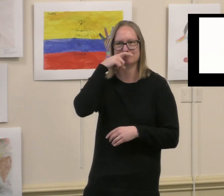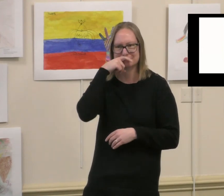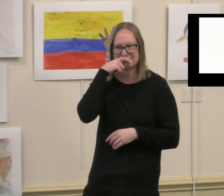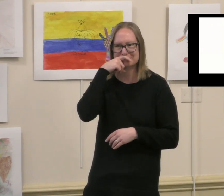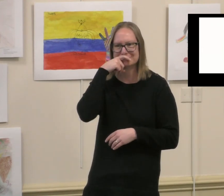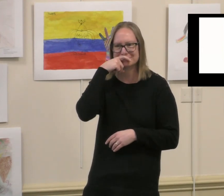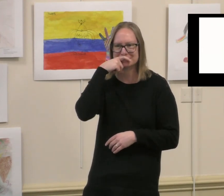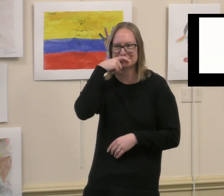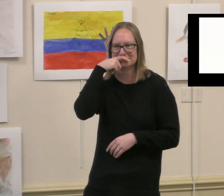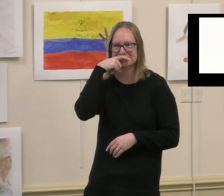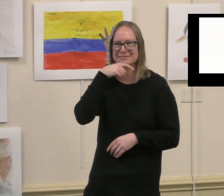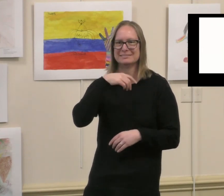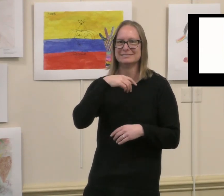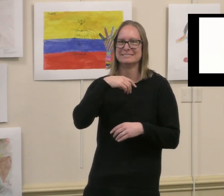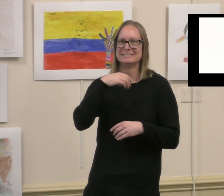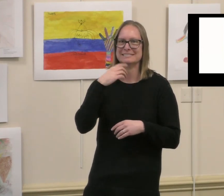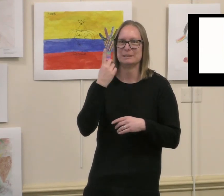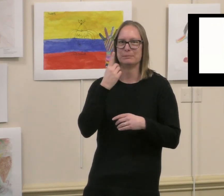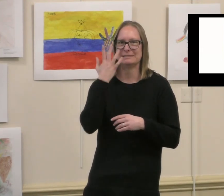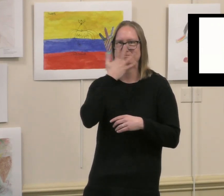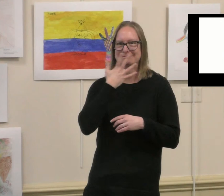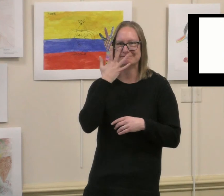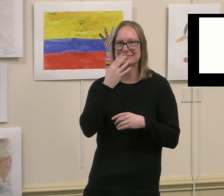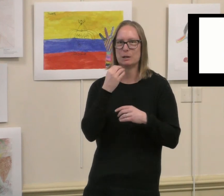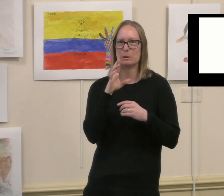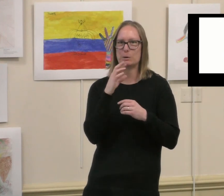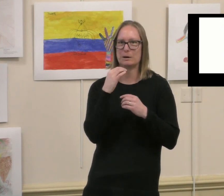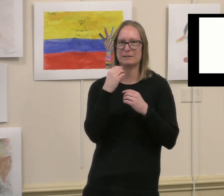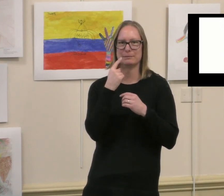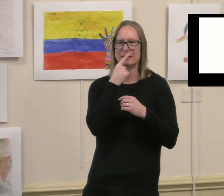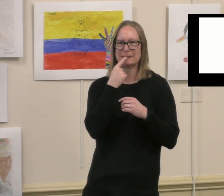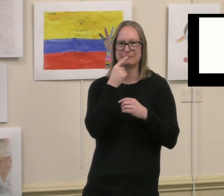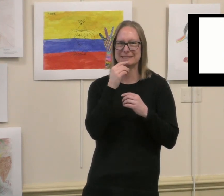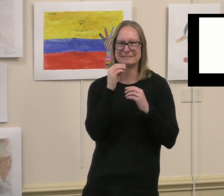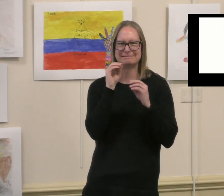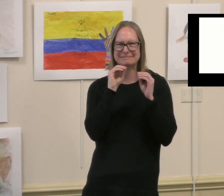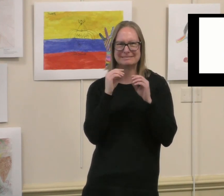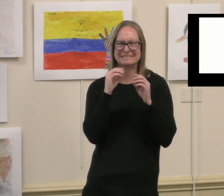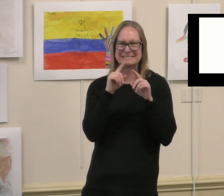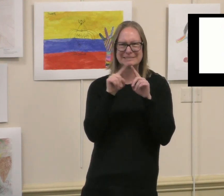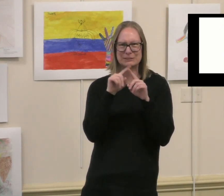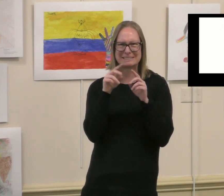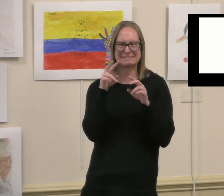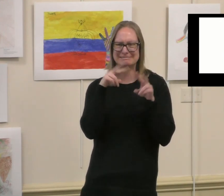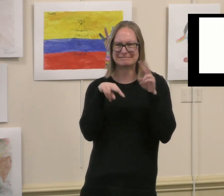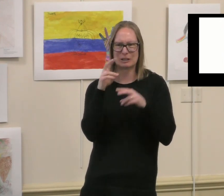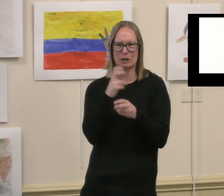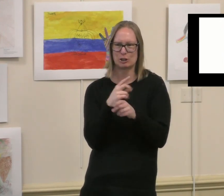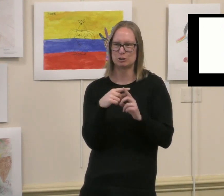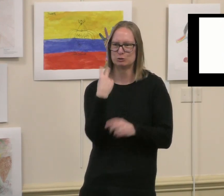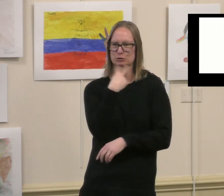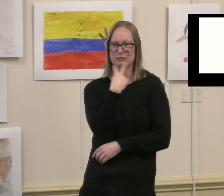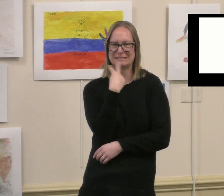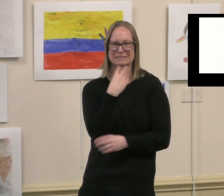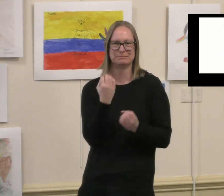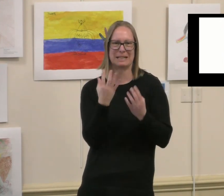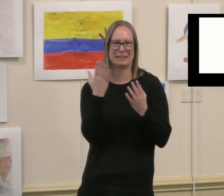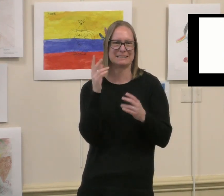read lips. Some people have a hairy mustache. Some might have a different sort of face or facial expressions, and just for